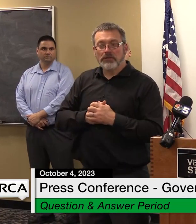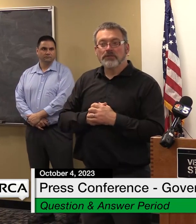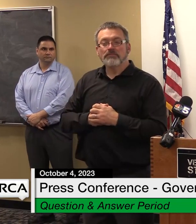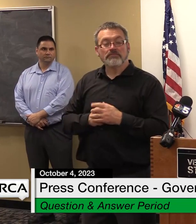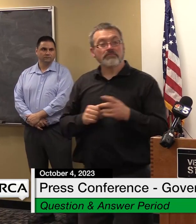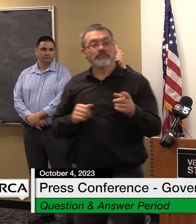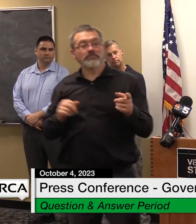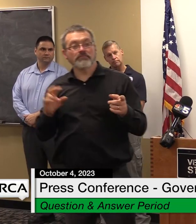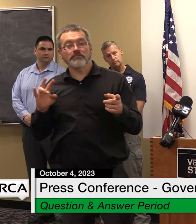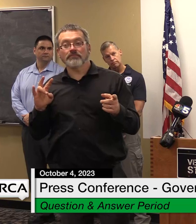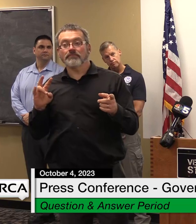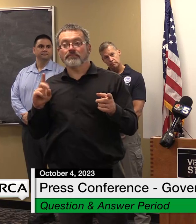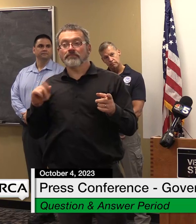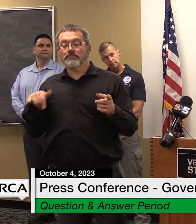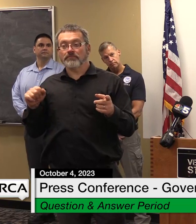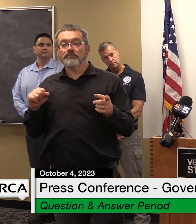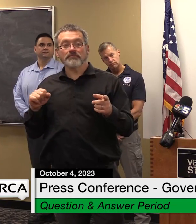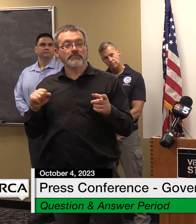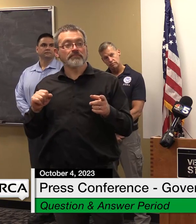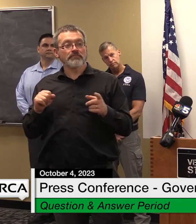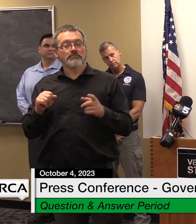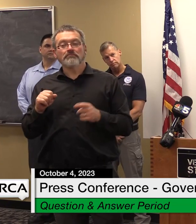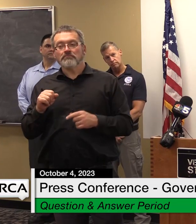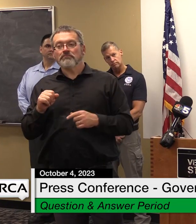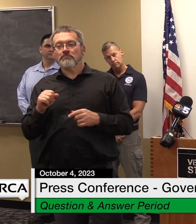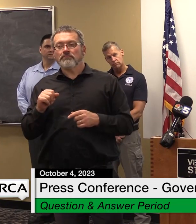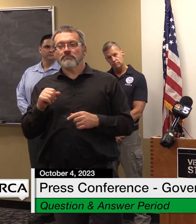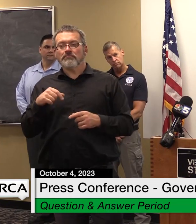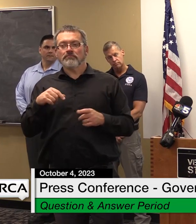Governor, the state's unemployment system,